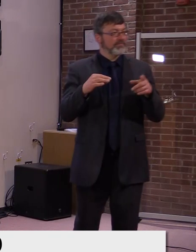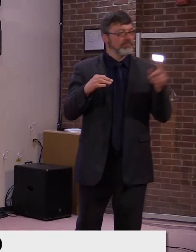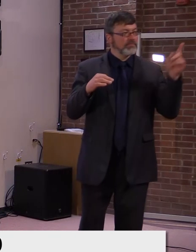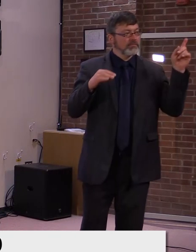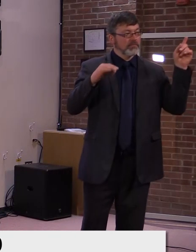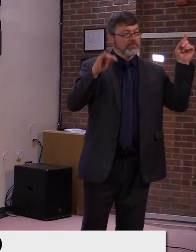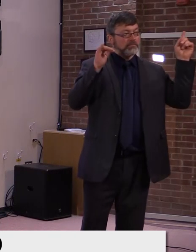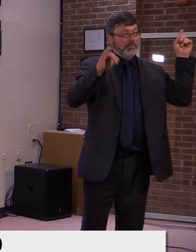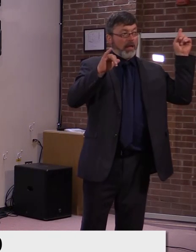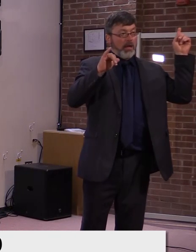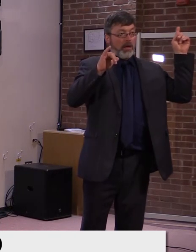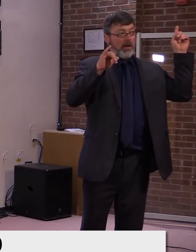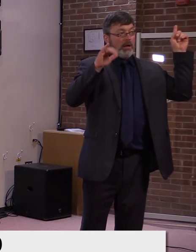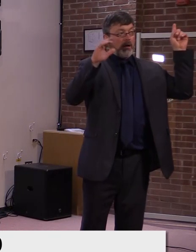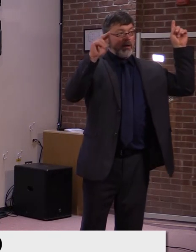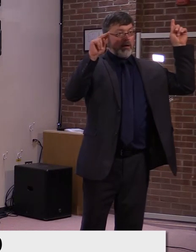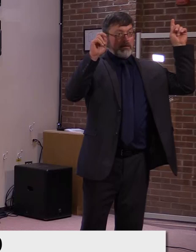to its